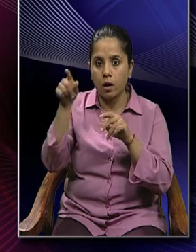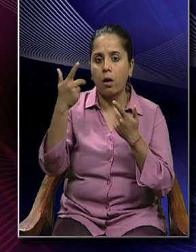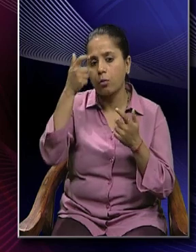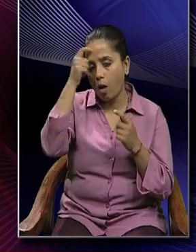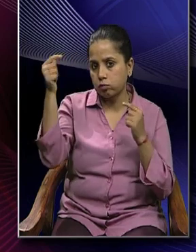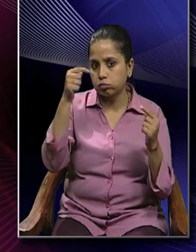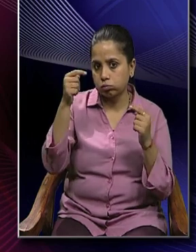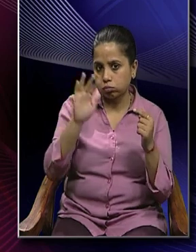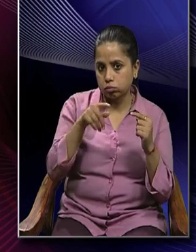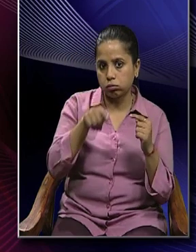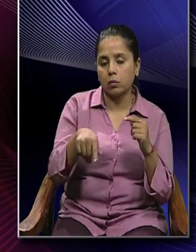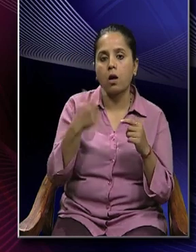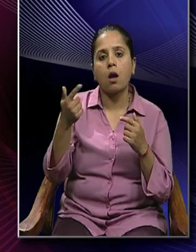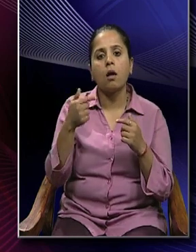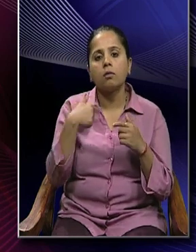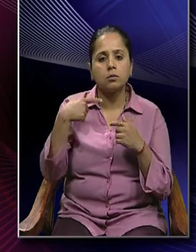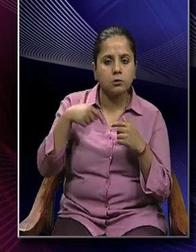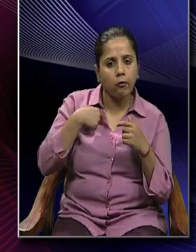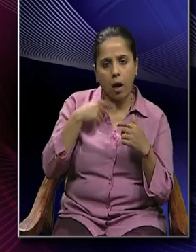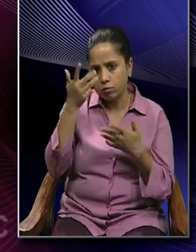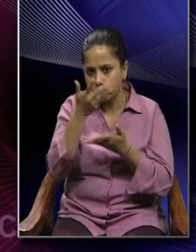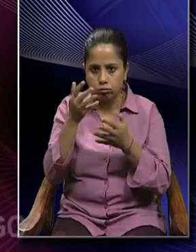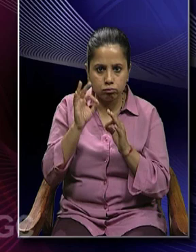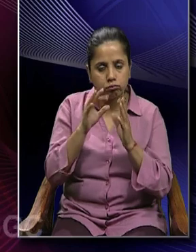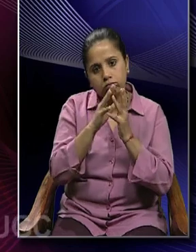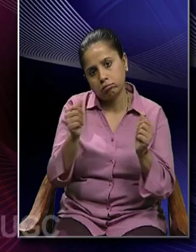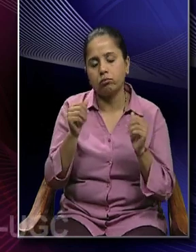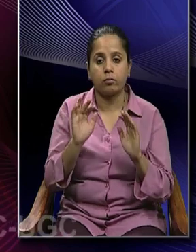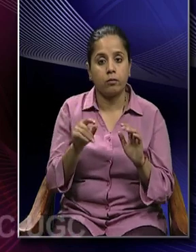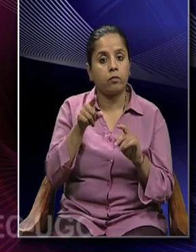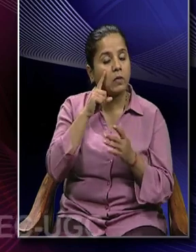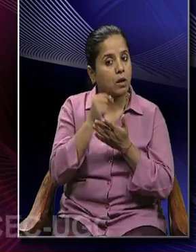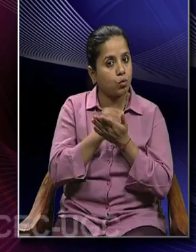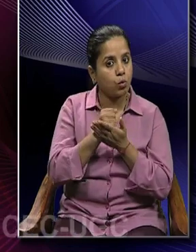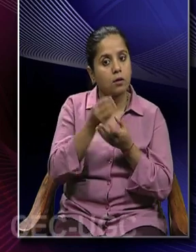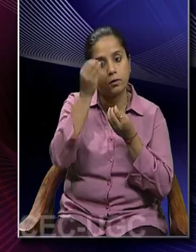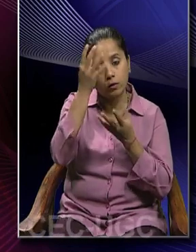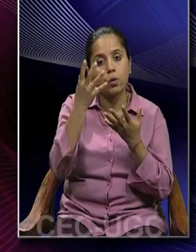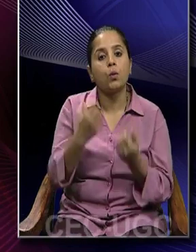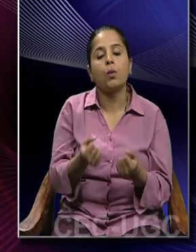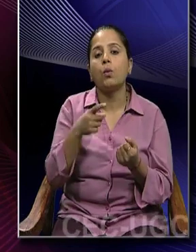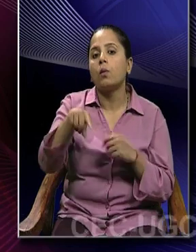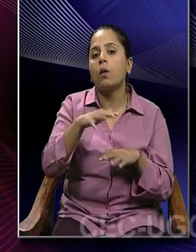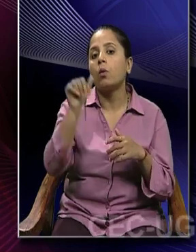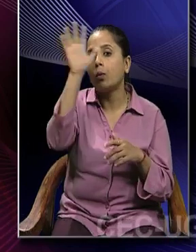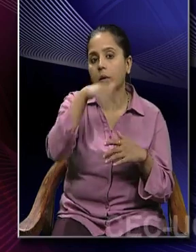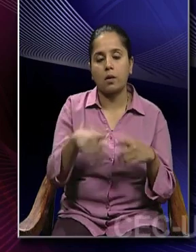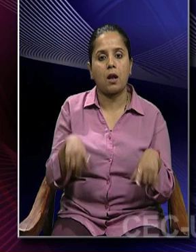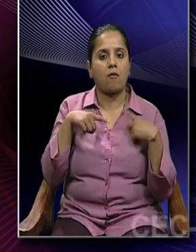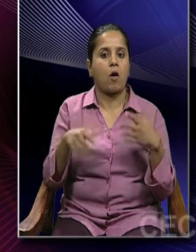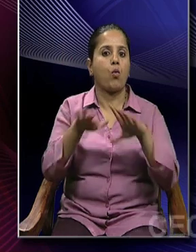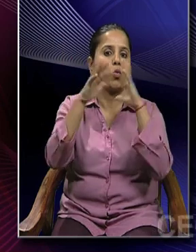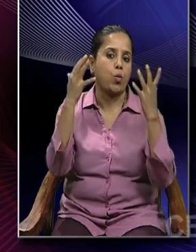disputes by arbitration. So, in a way it tries to communicate that how when India is living in the